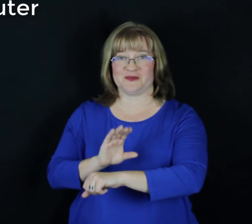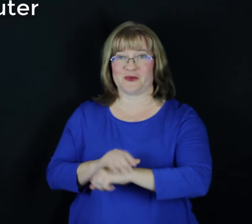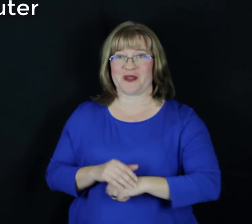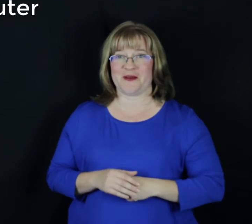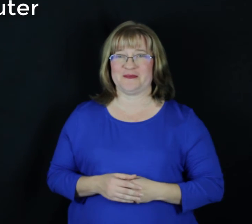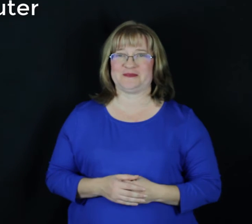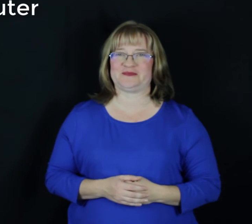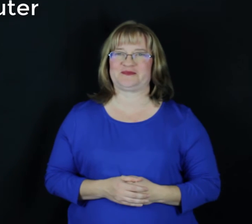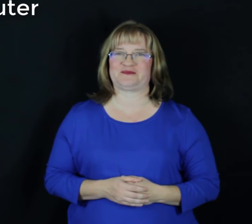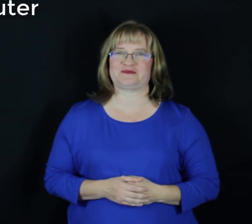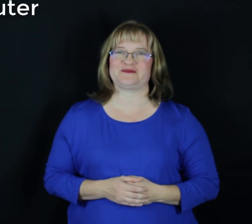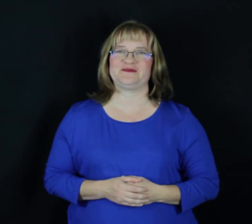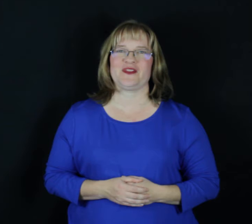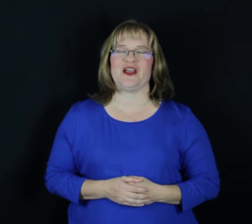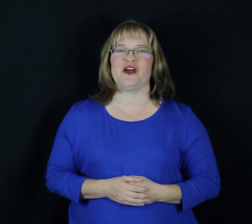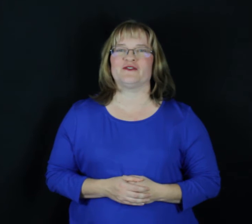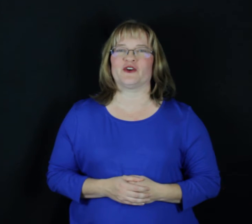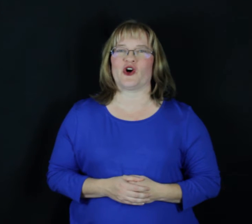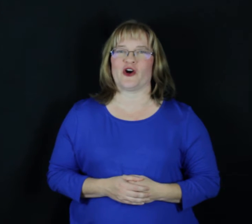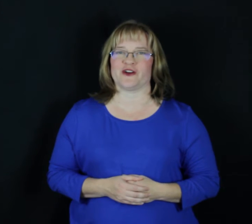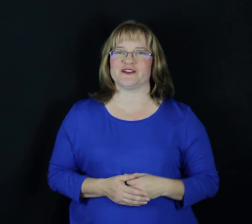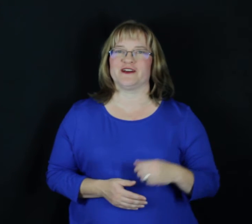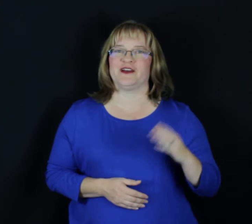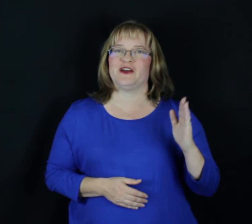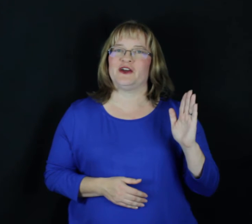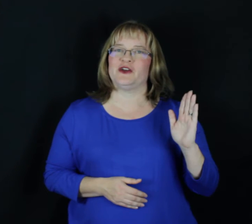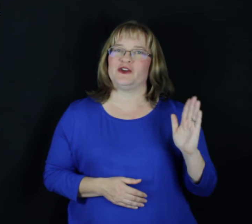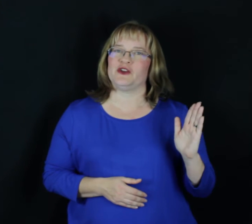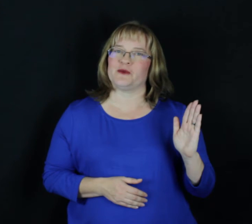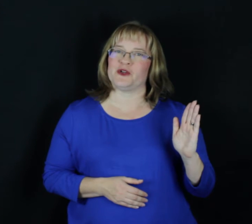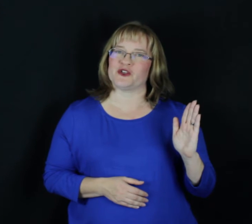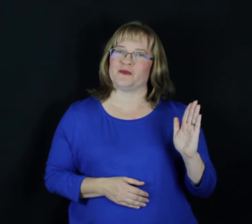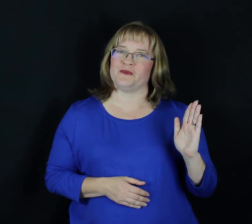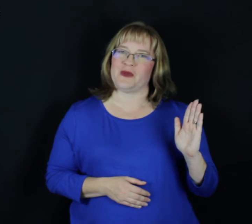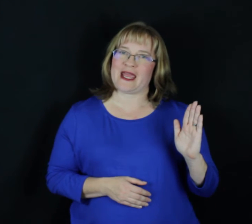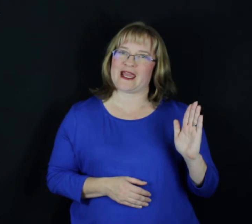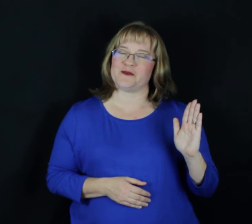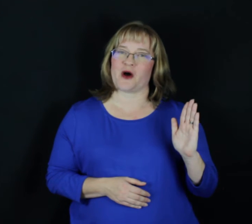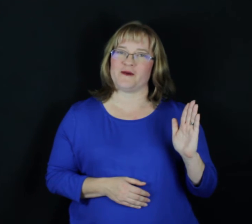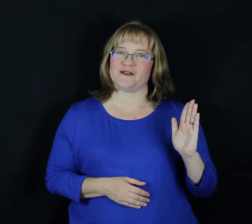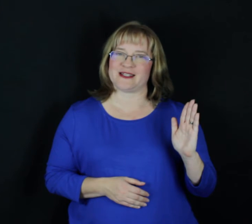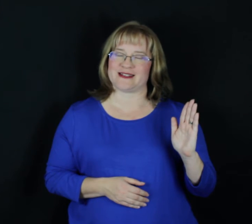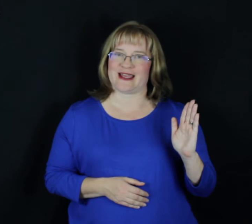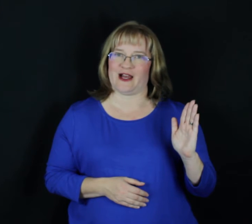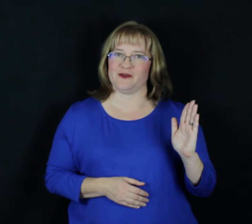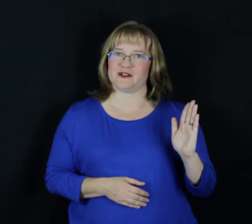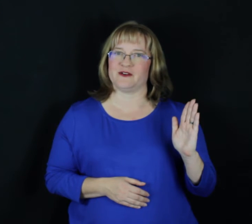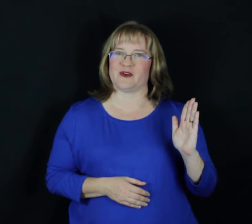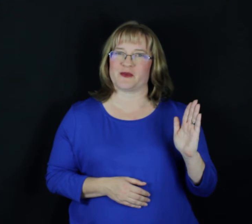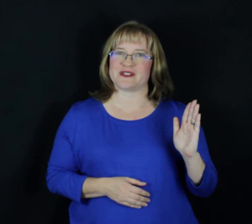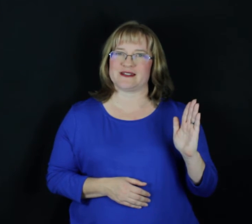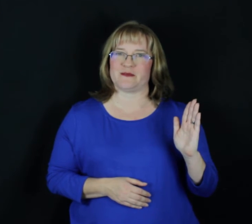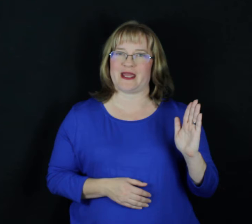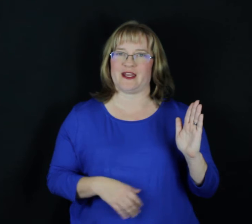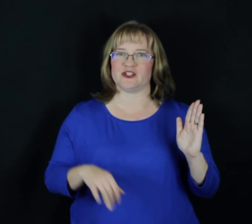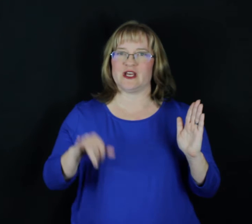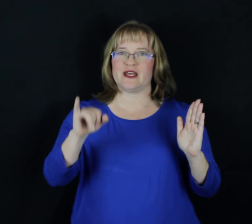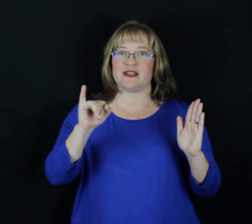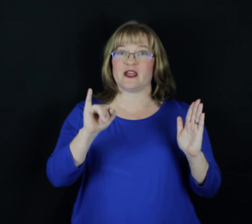Okay? For art, you're going to put your hand, palm facing out, represents the page. The